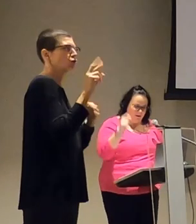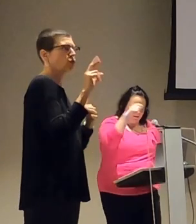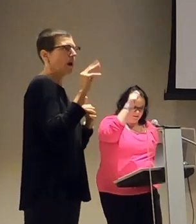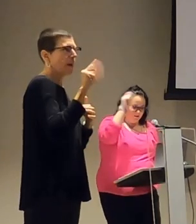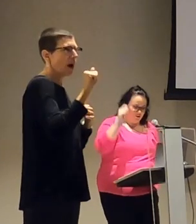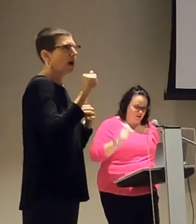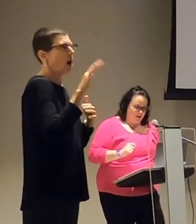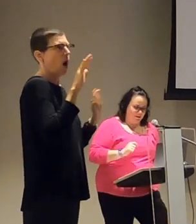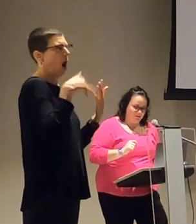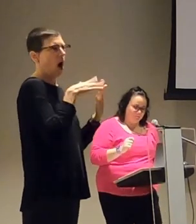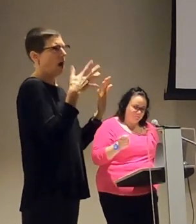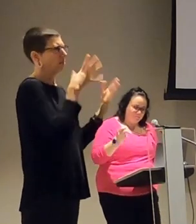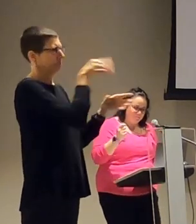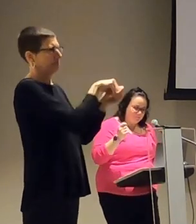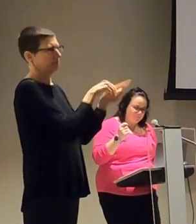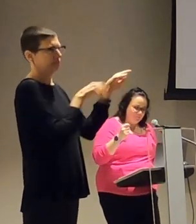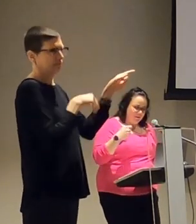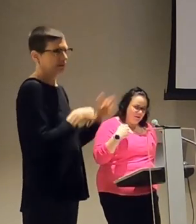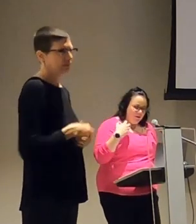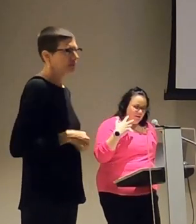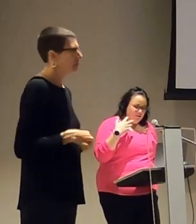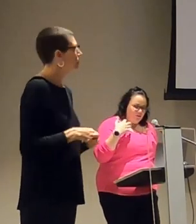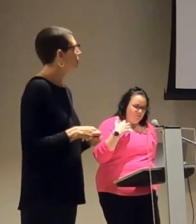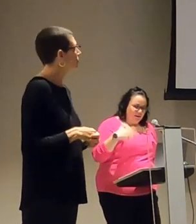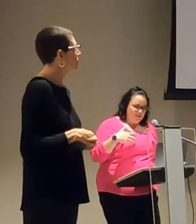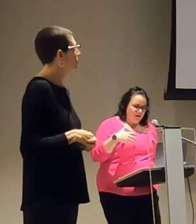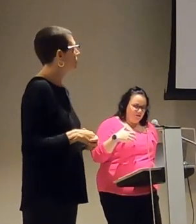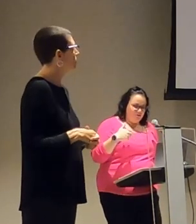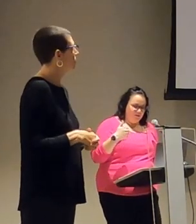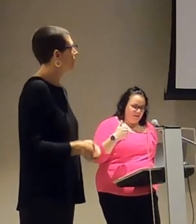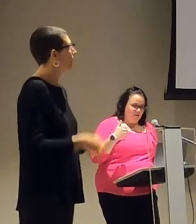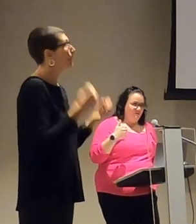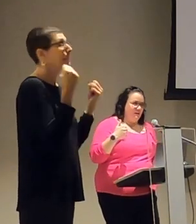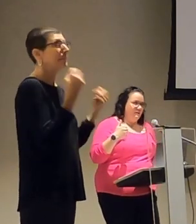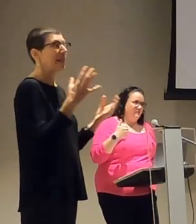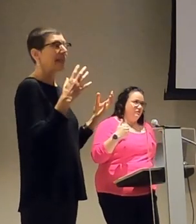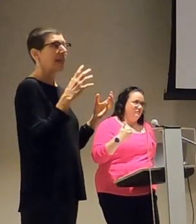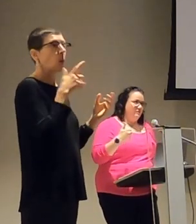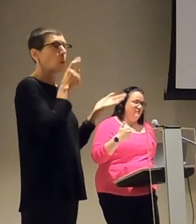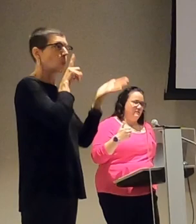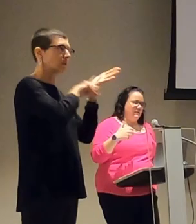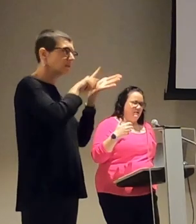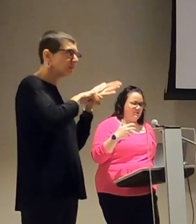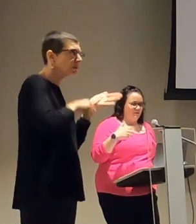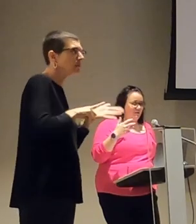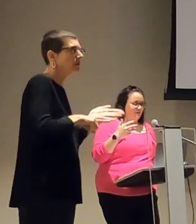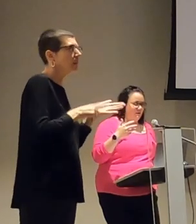those boxes are checked. So many scholars believe